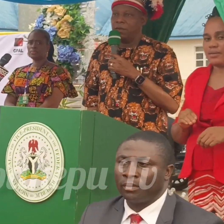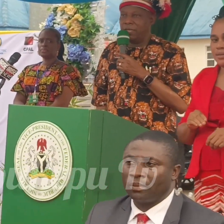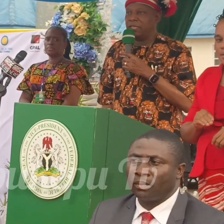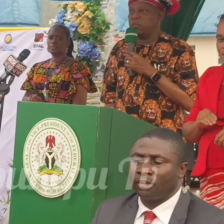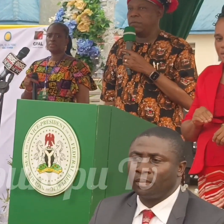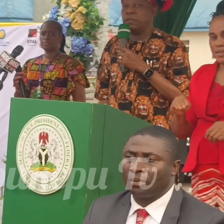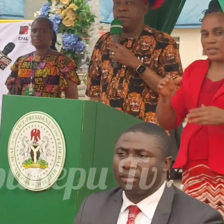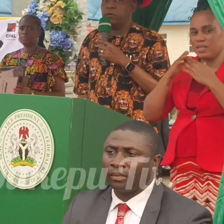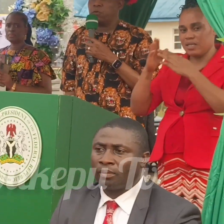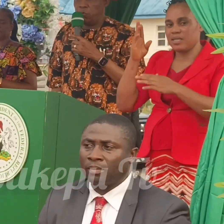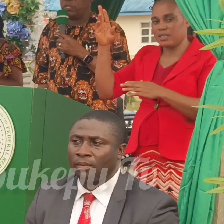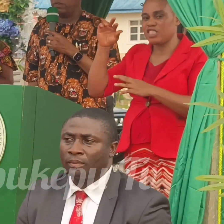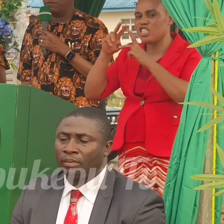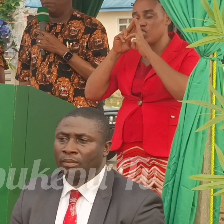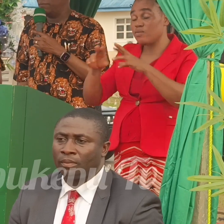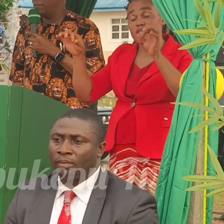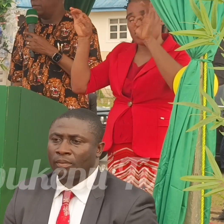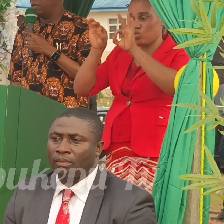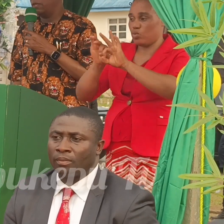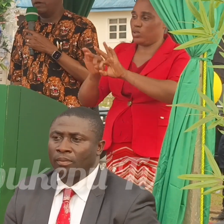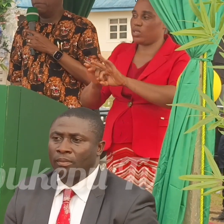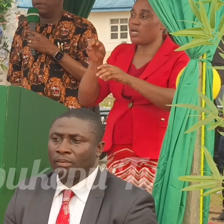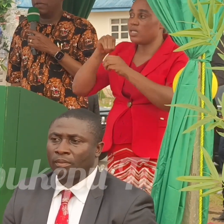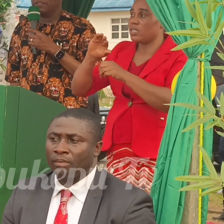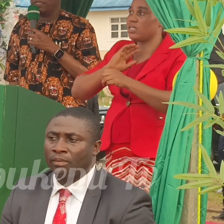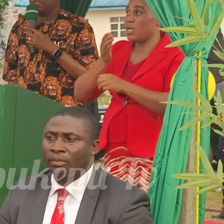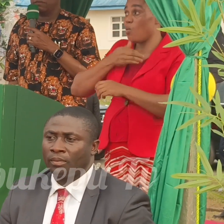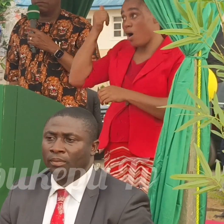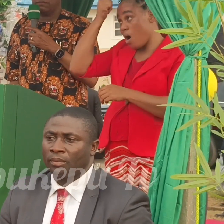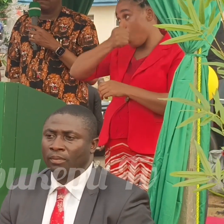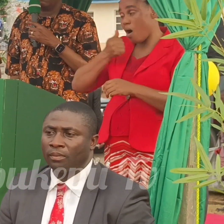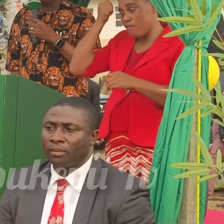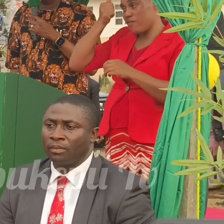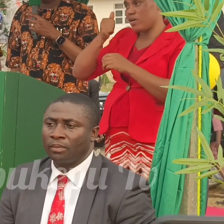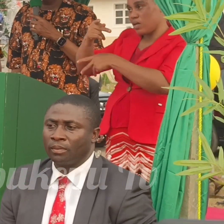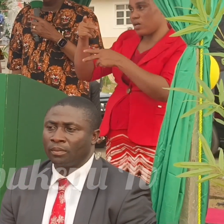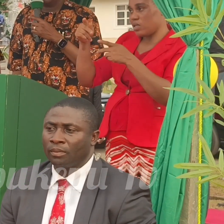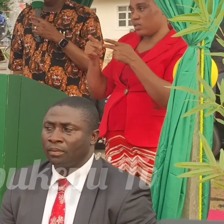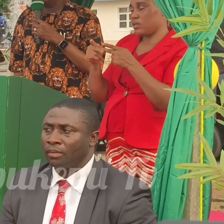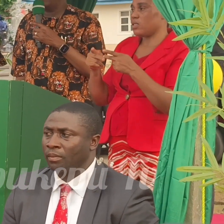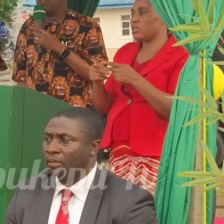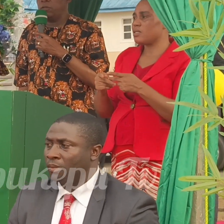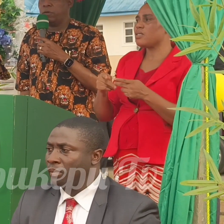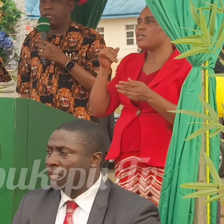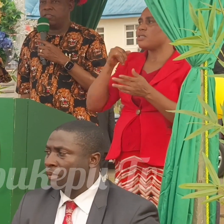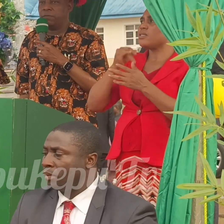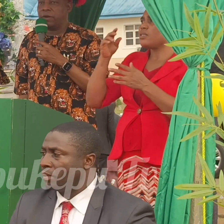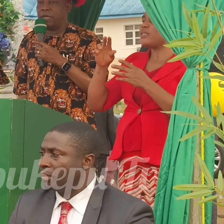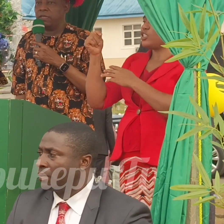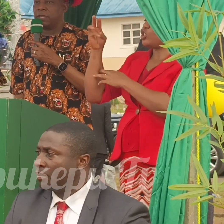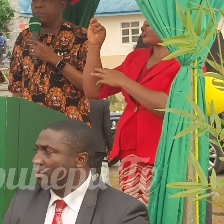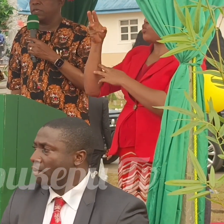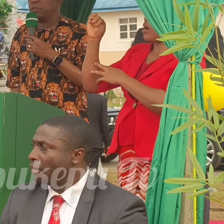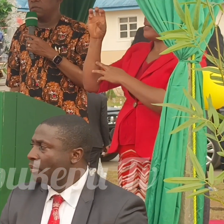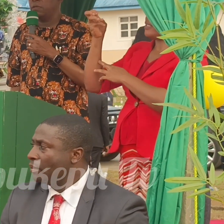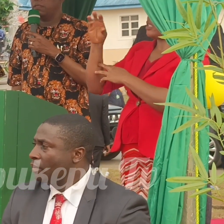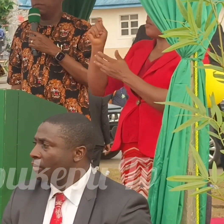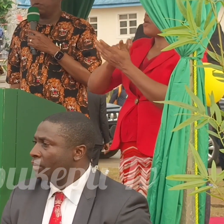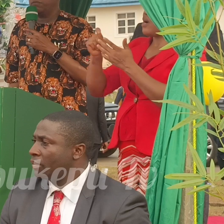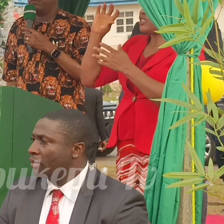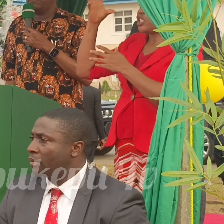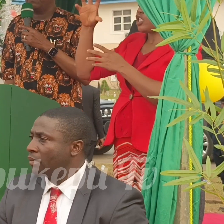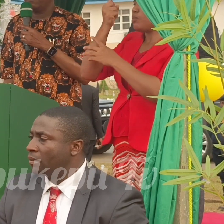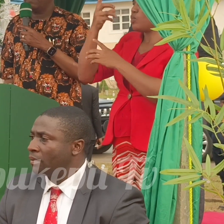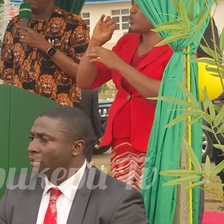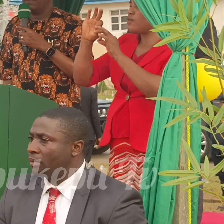man. Leadership is very crucial in our African setting. As the late Chinua Achebe rightly captured, the